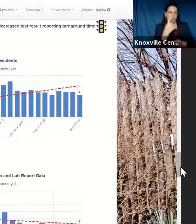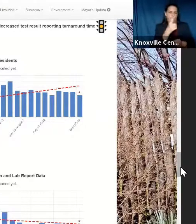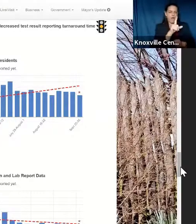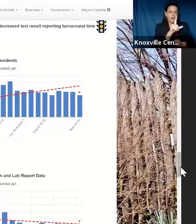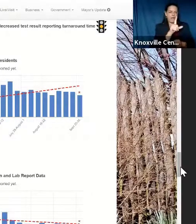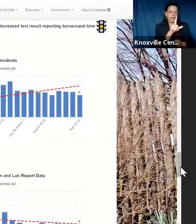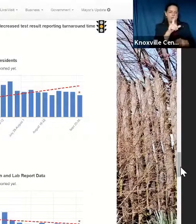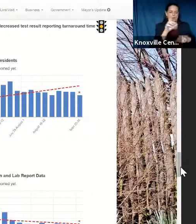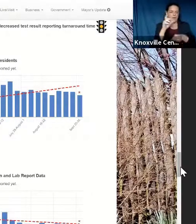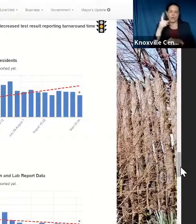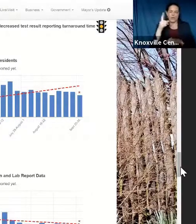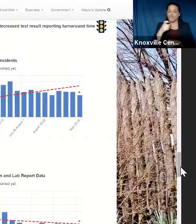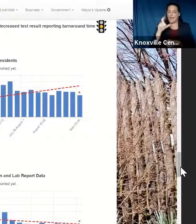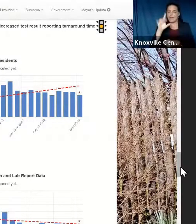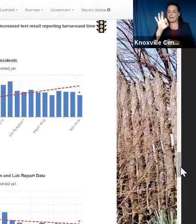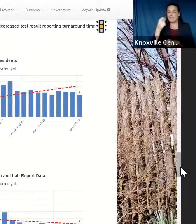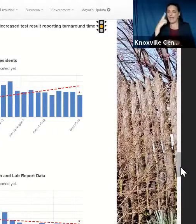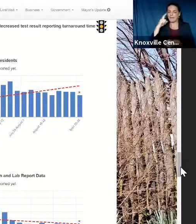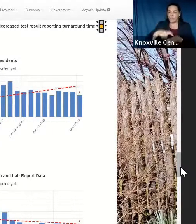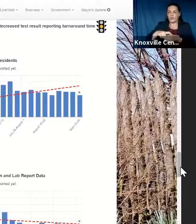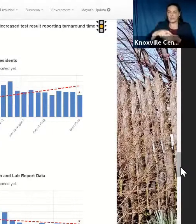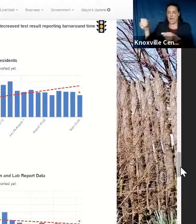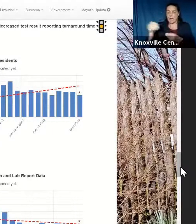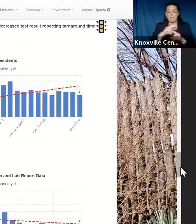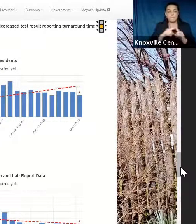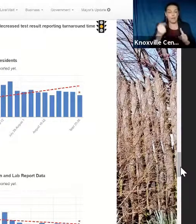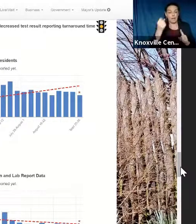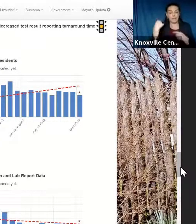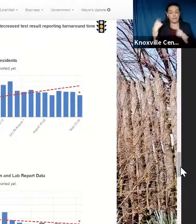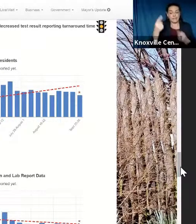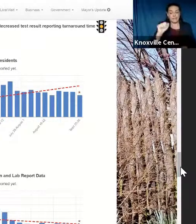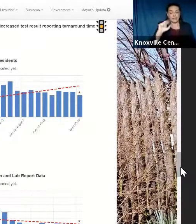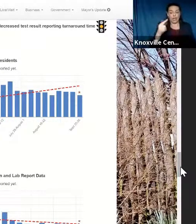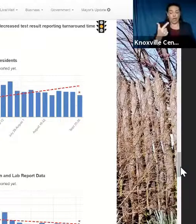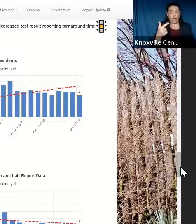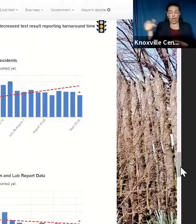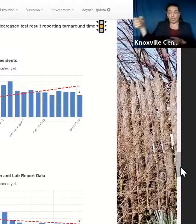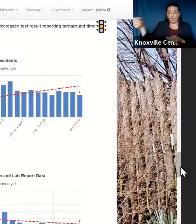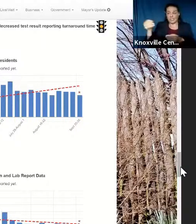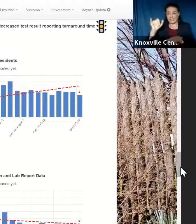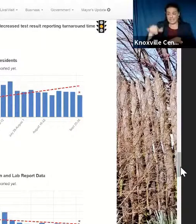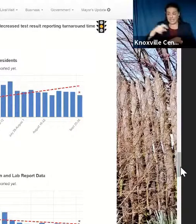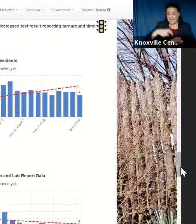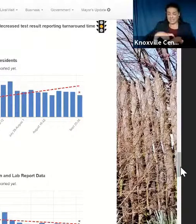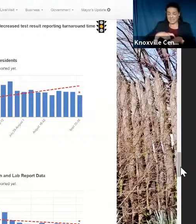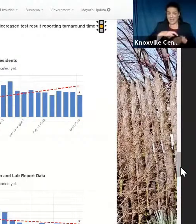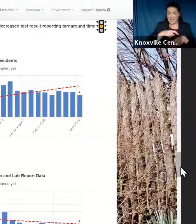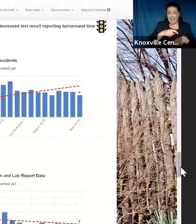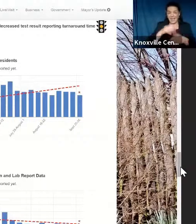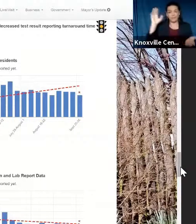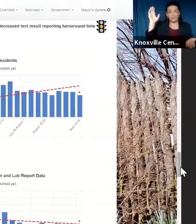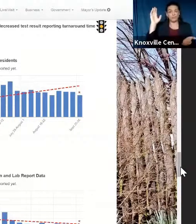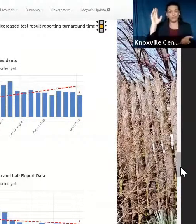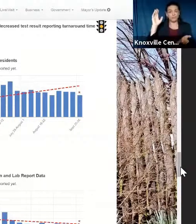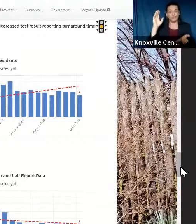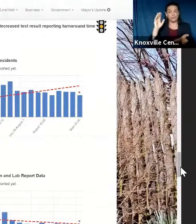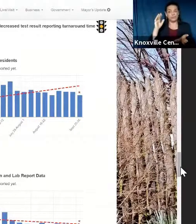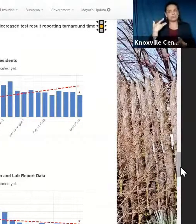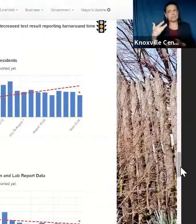time. However, since mid-August, the lag time has decreased and the turnaround time is consistently around 2.5